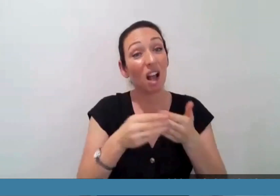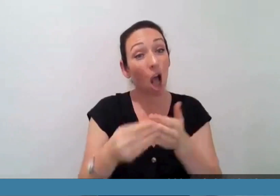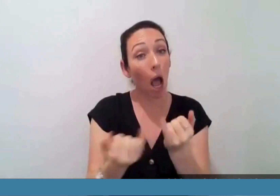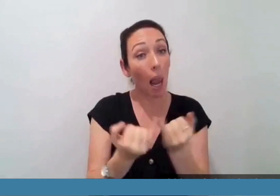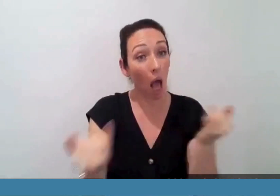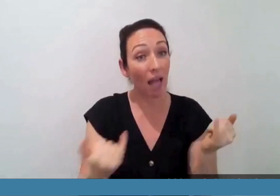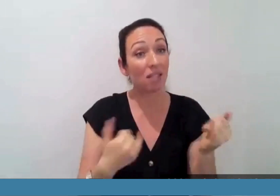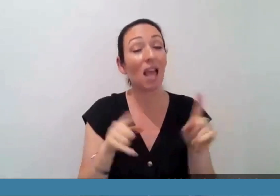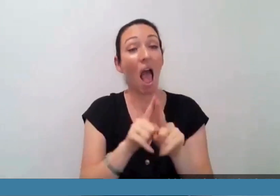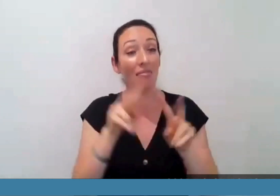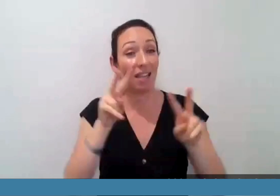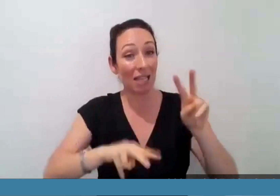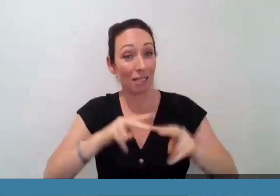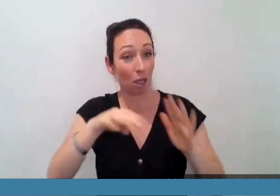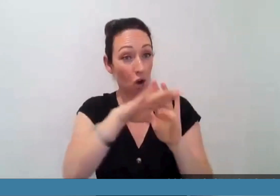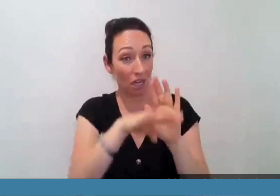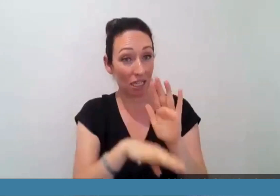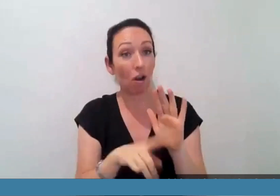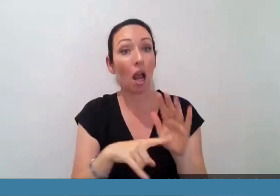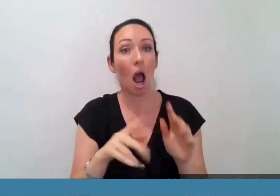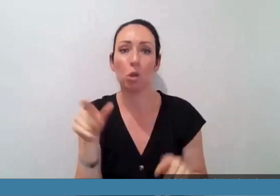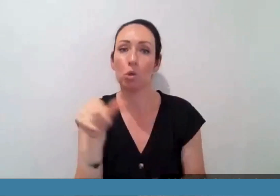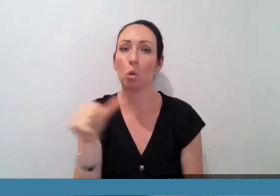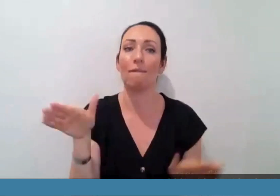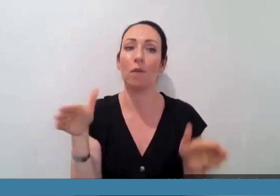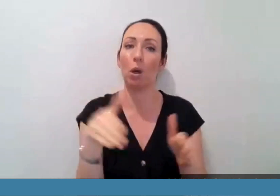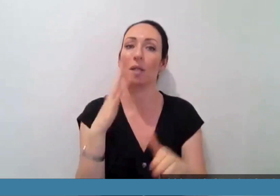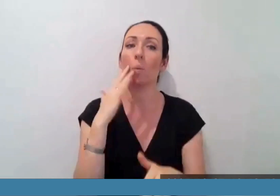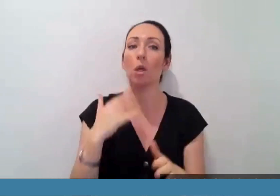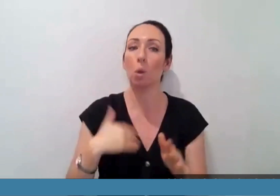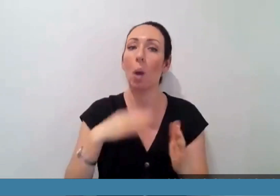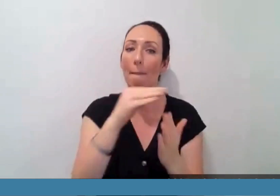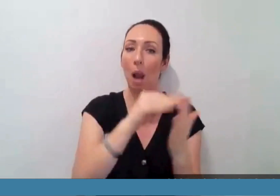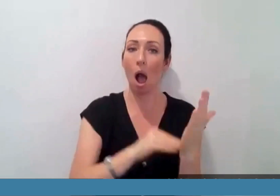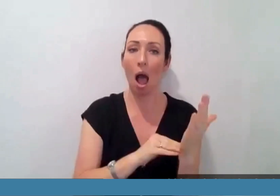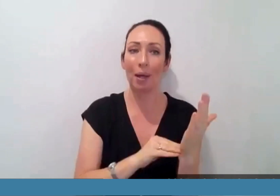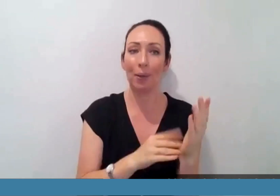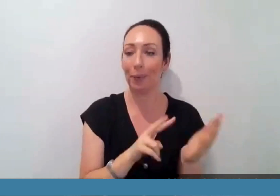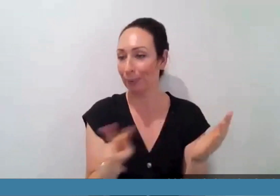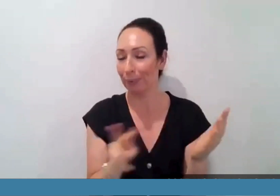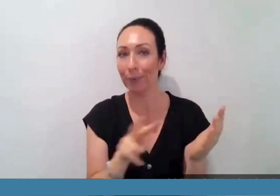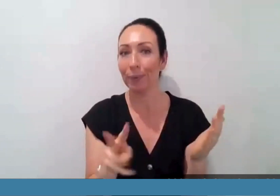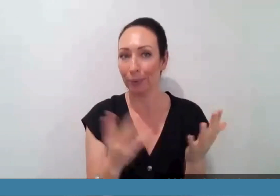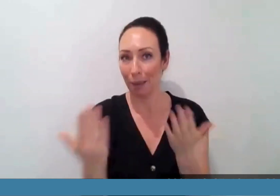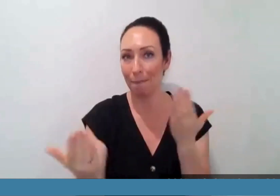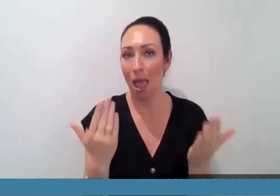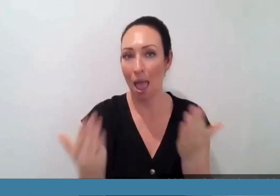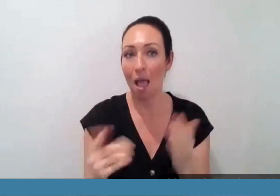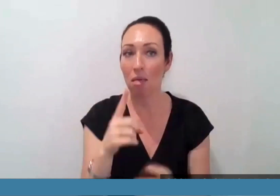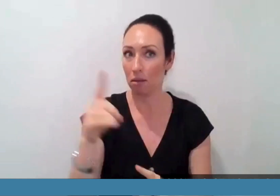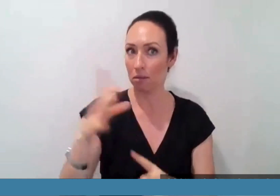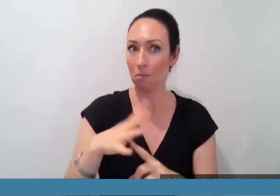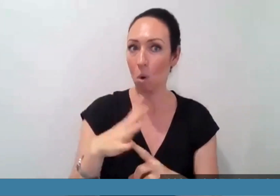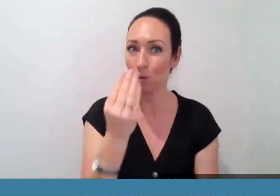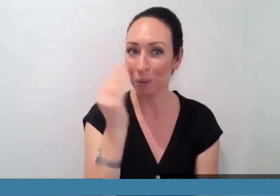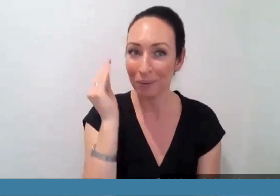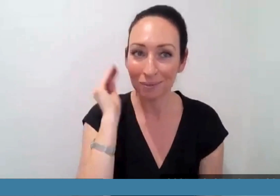what you should focus on when completing your application. And this is a really important point before we sort of get into some of the